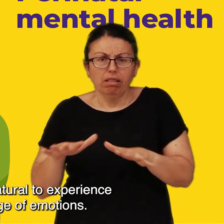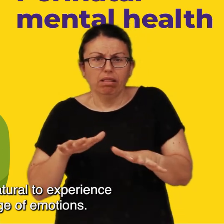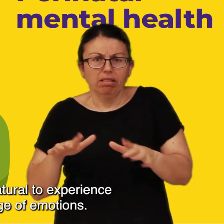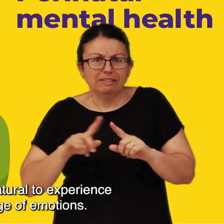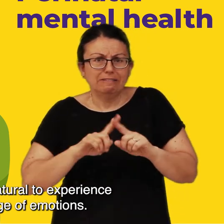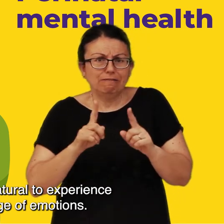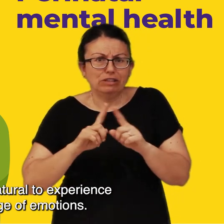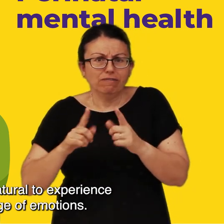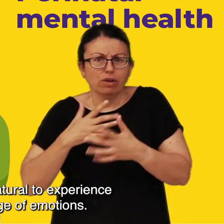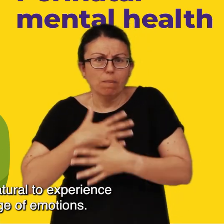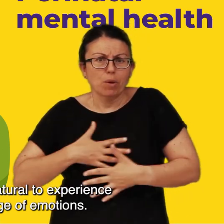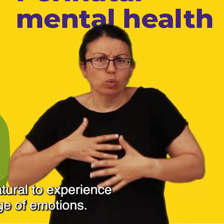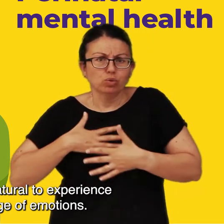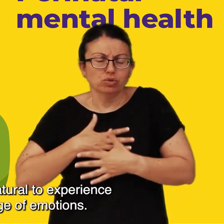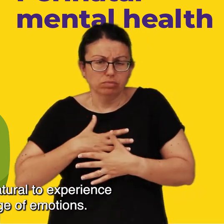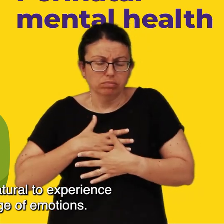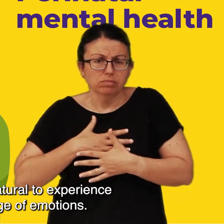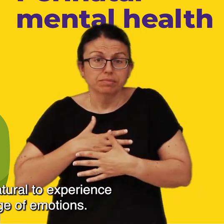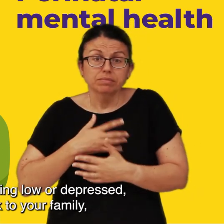emotions.